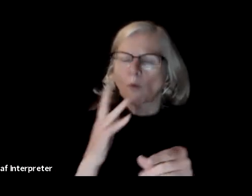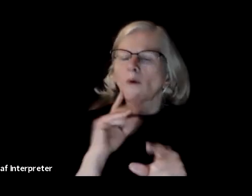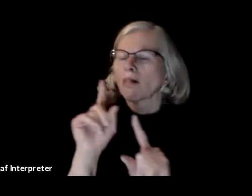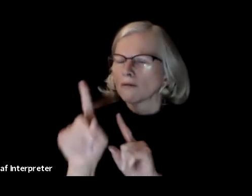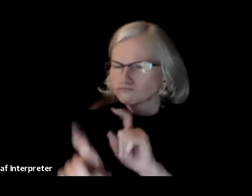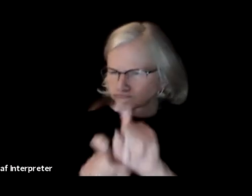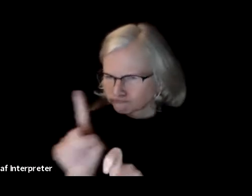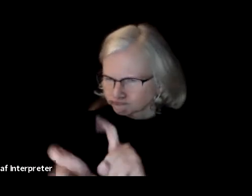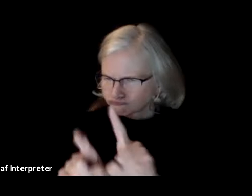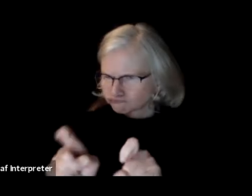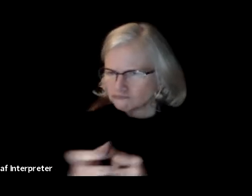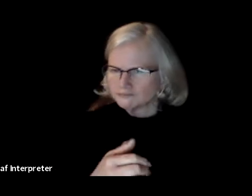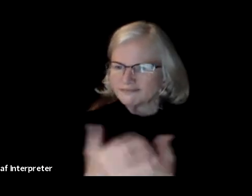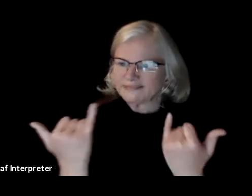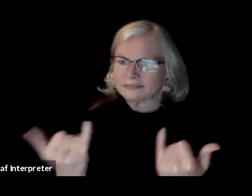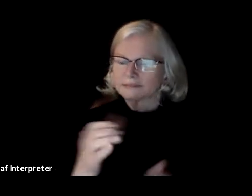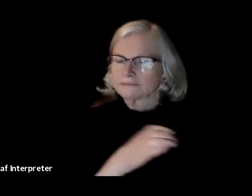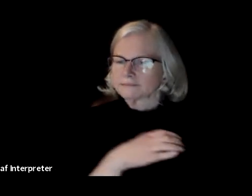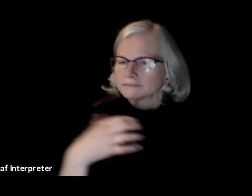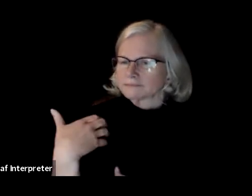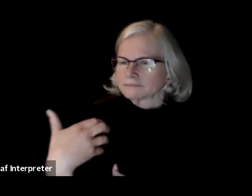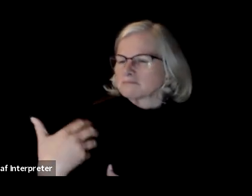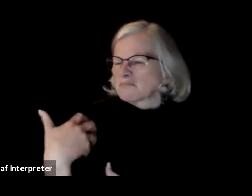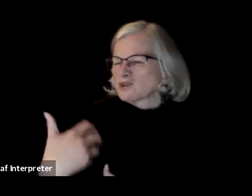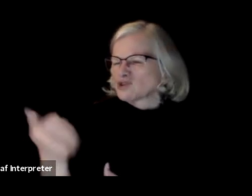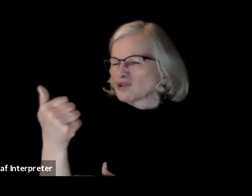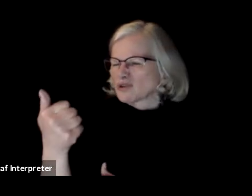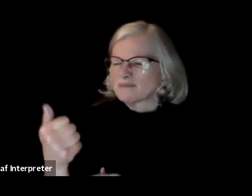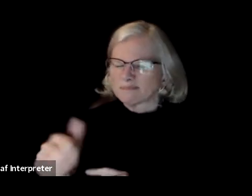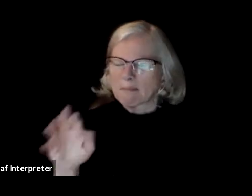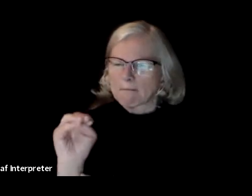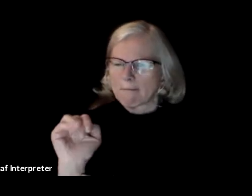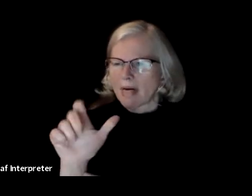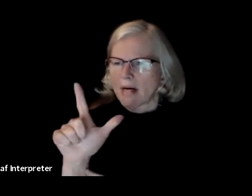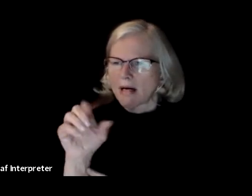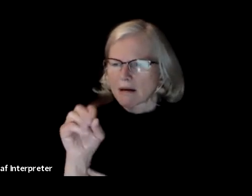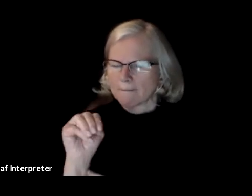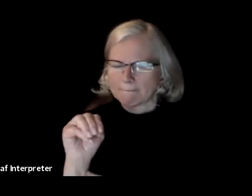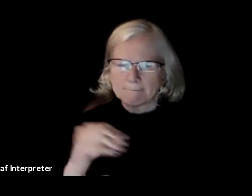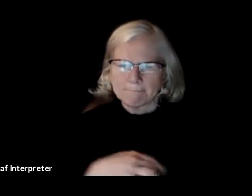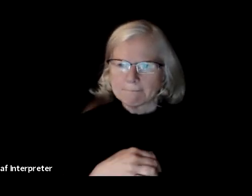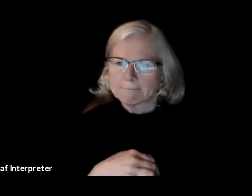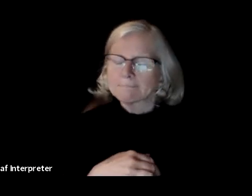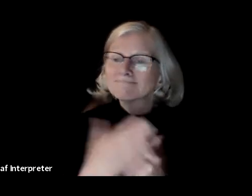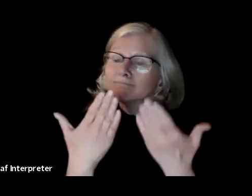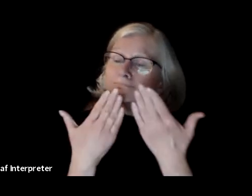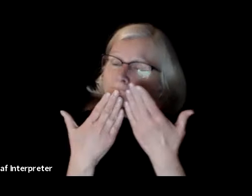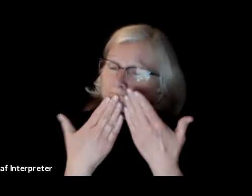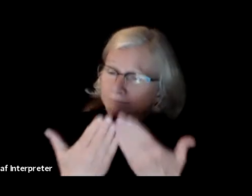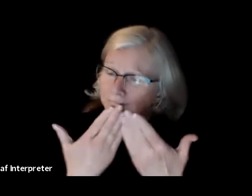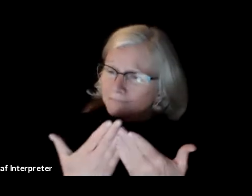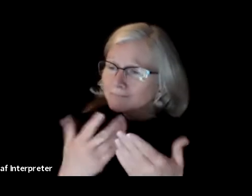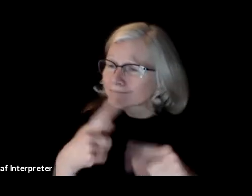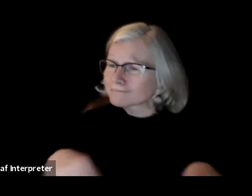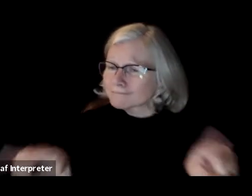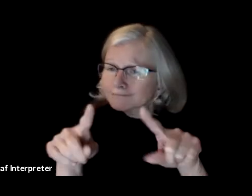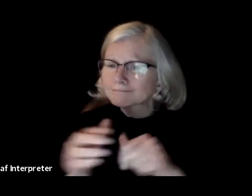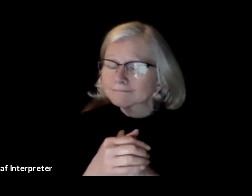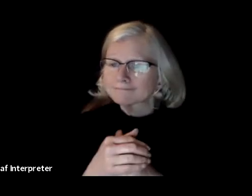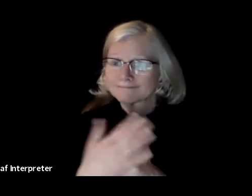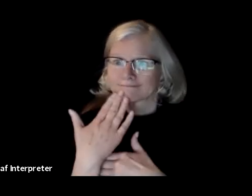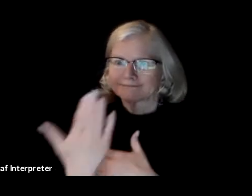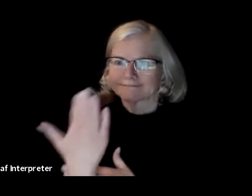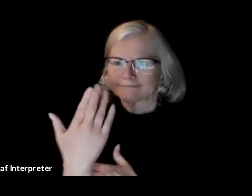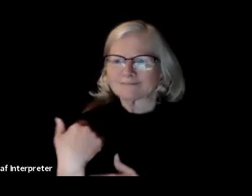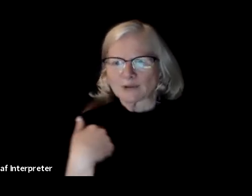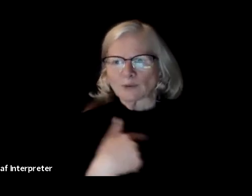Malcolm. Thanks, Mike, and good afternoon, everyone. Well, this morning, we reported the largest number of new cases that we've seen in a